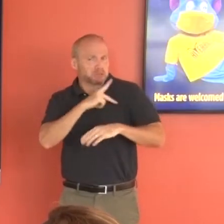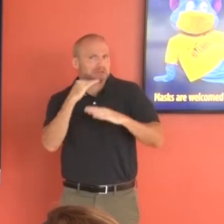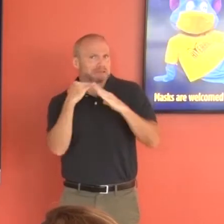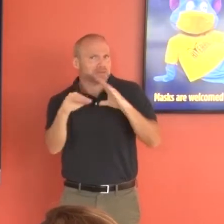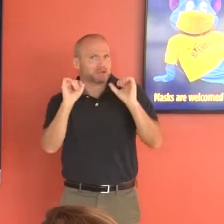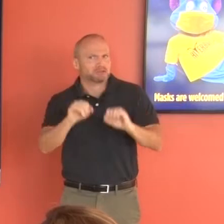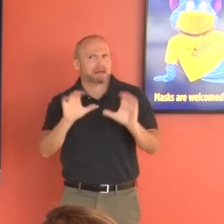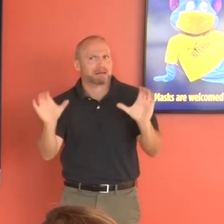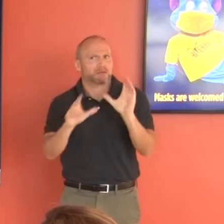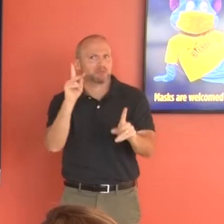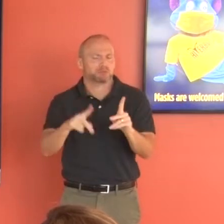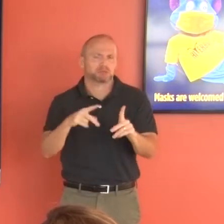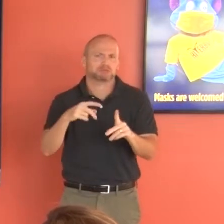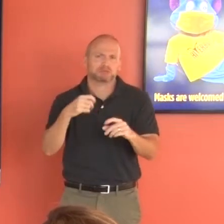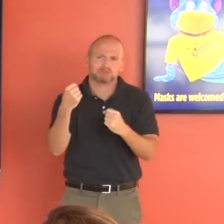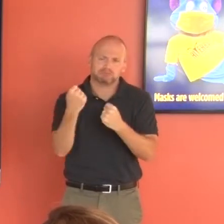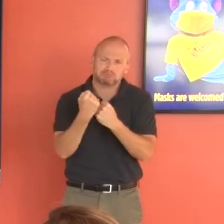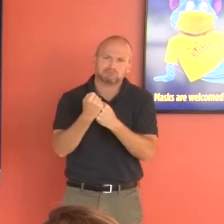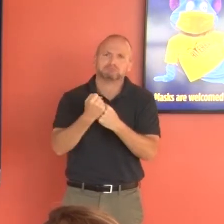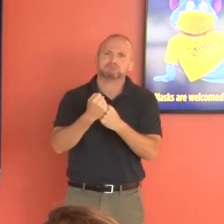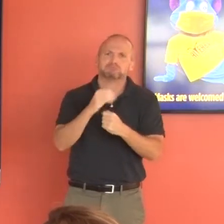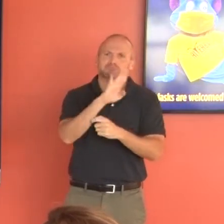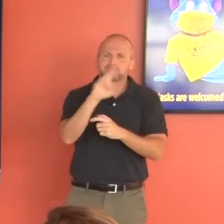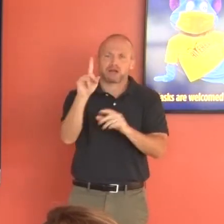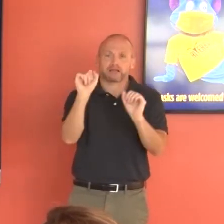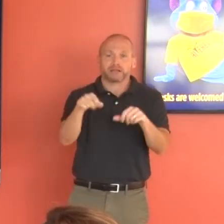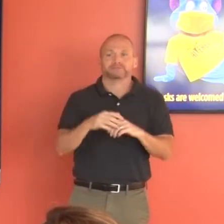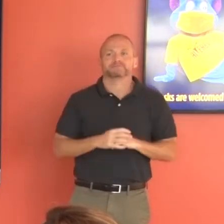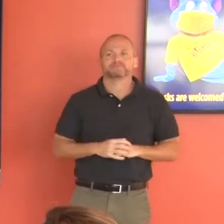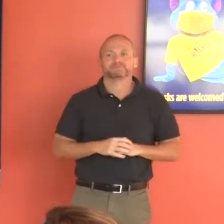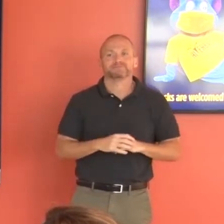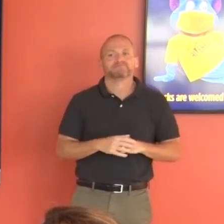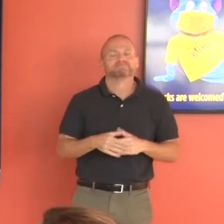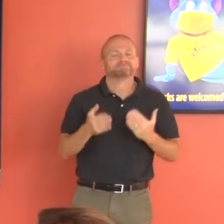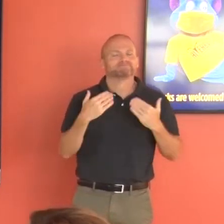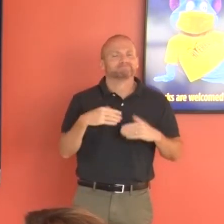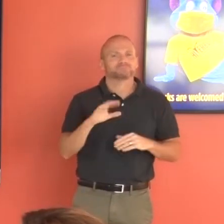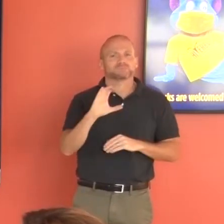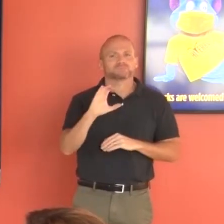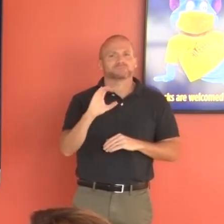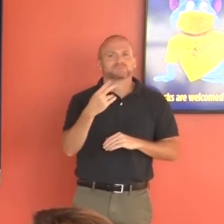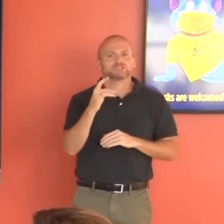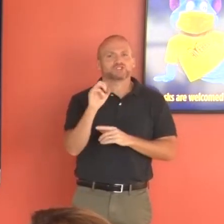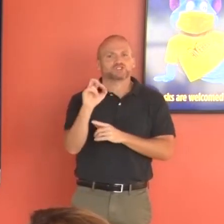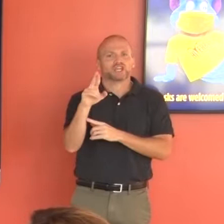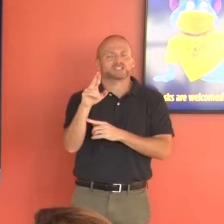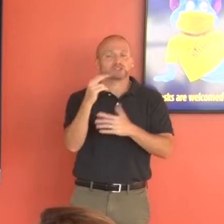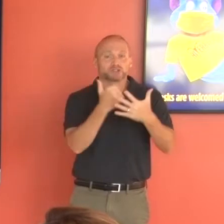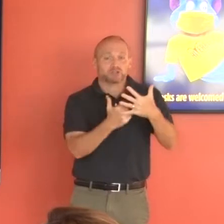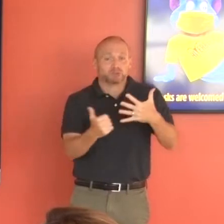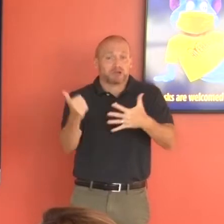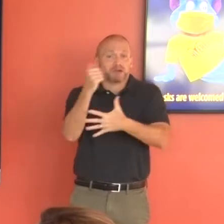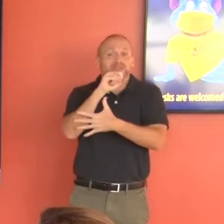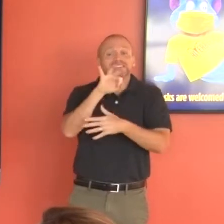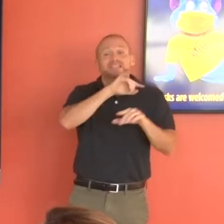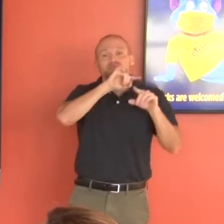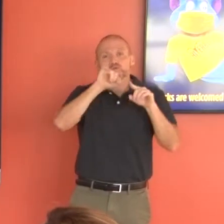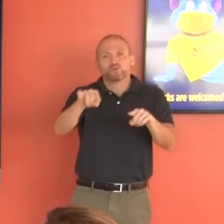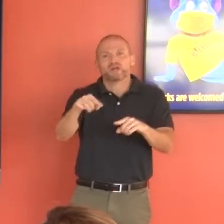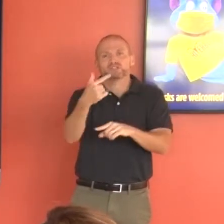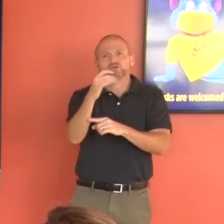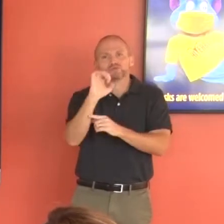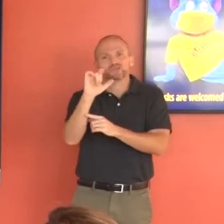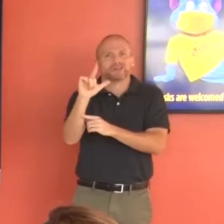So Chancellor's priorities. And if you were attended the General Assembly, you will have heard some